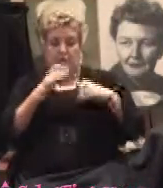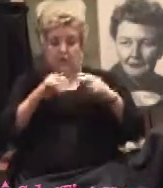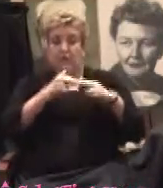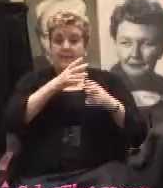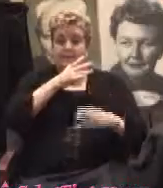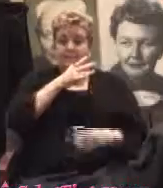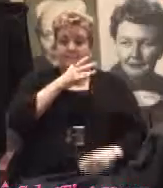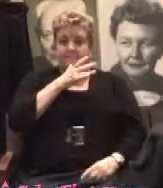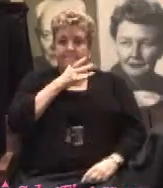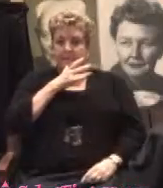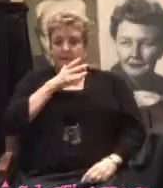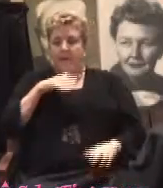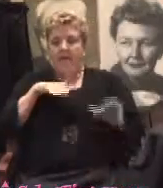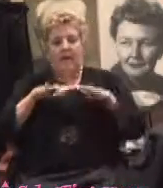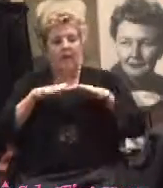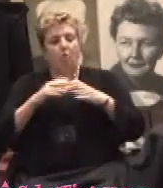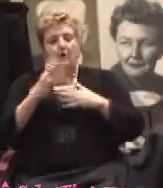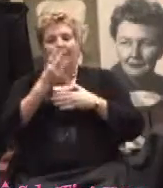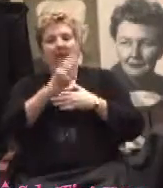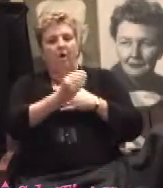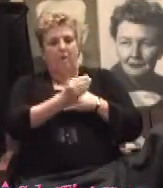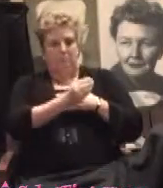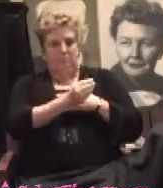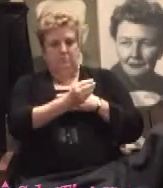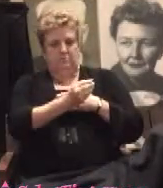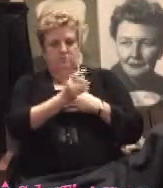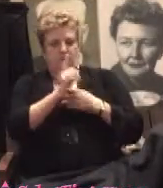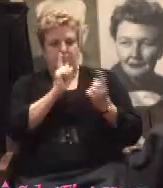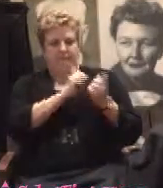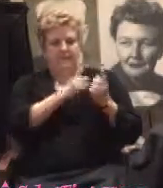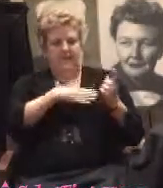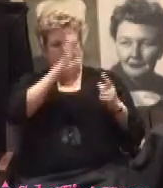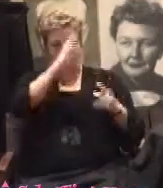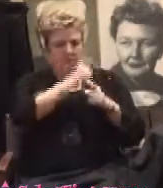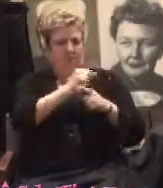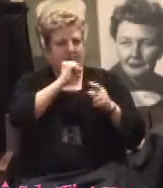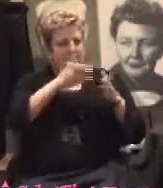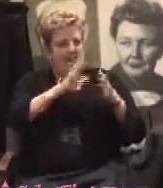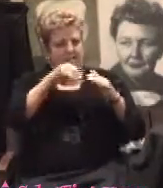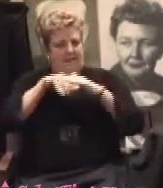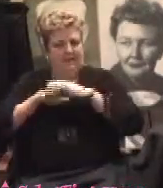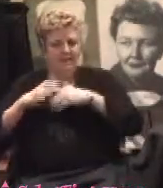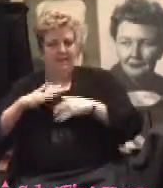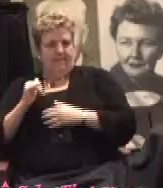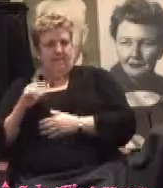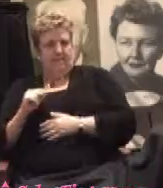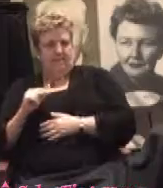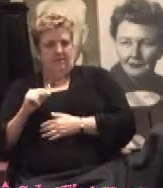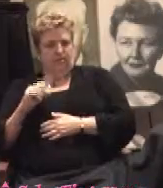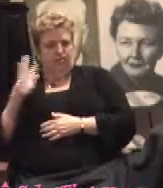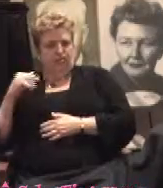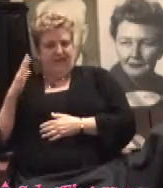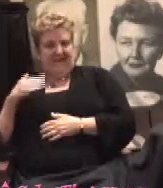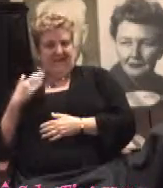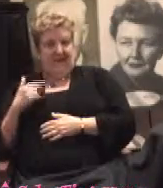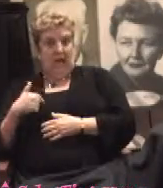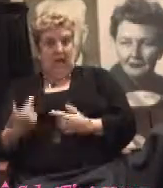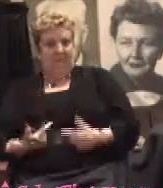to see my brother. I didn't let him come in the apartment. It was too crazy in there. I lived all by myself. And I went outside and I